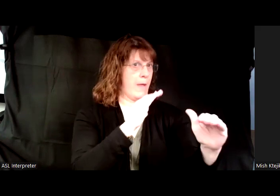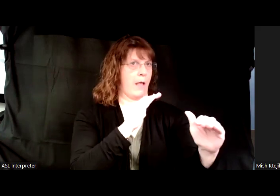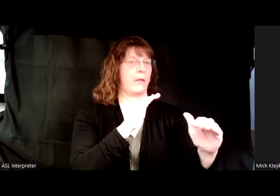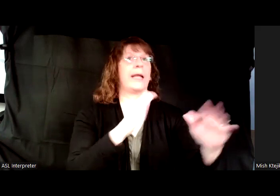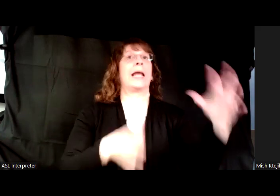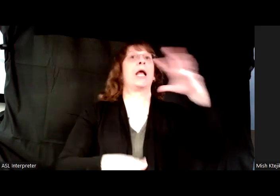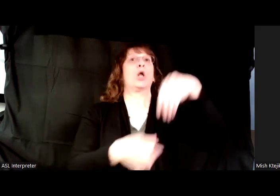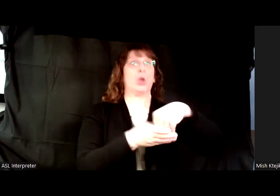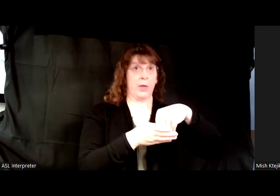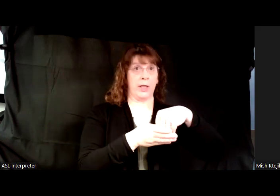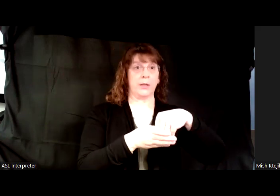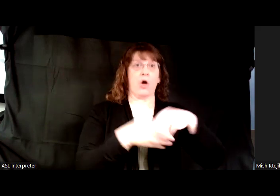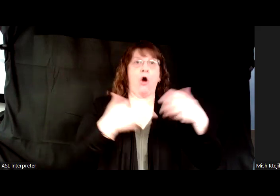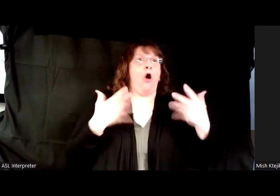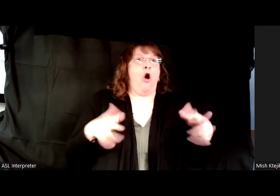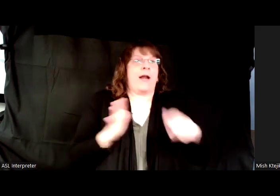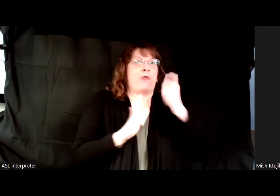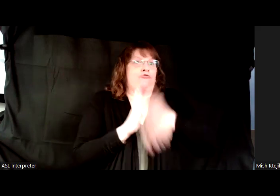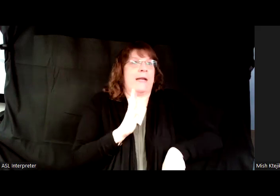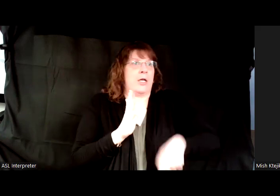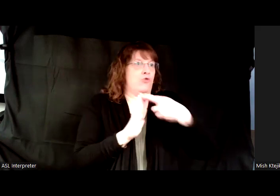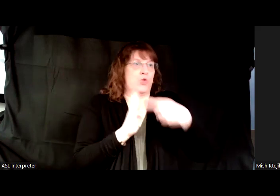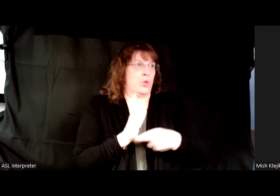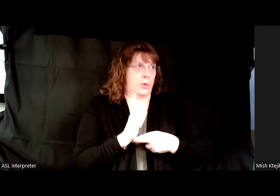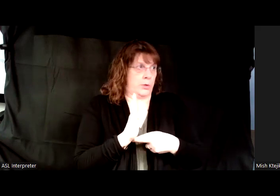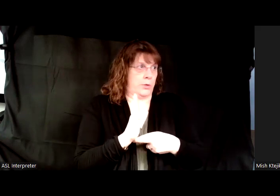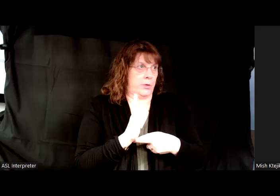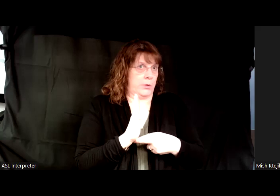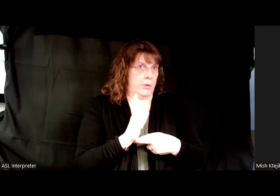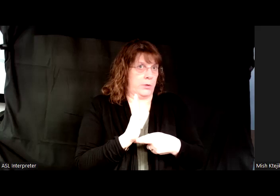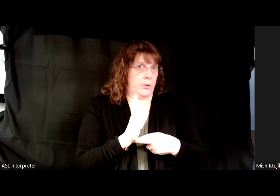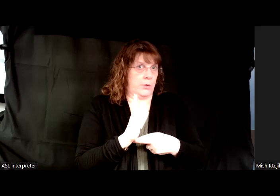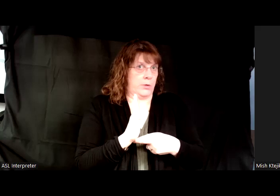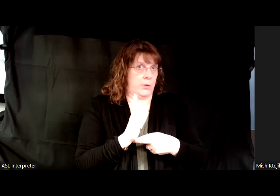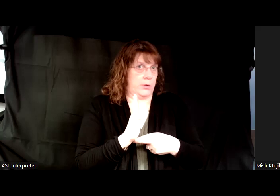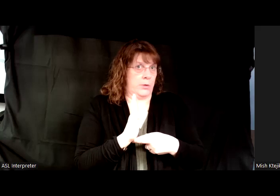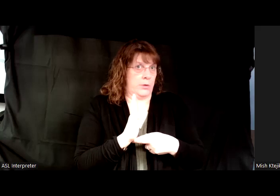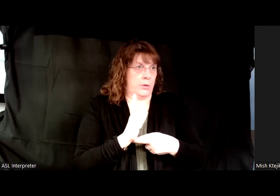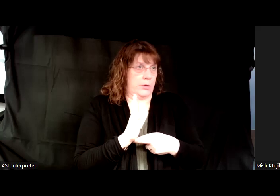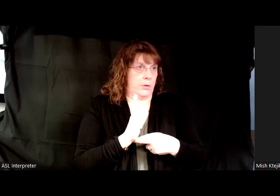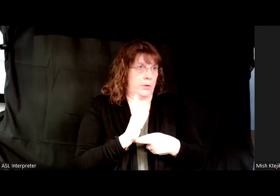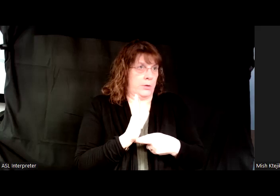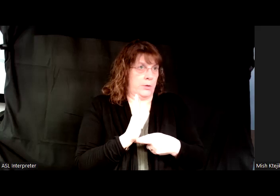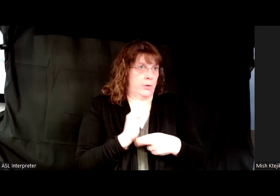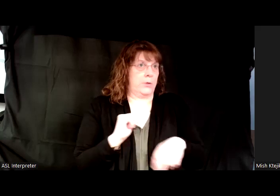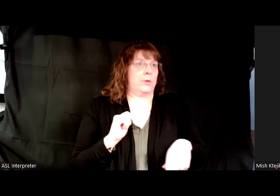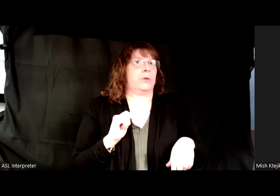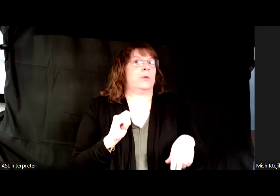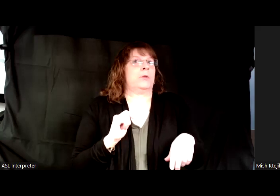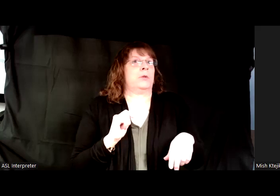in their material that was sent via email, that included the rules that are currently in place.